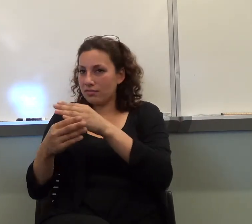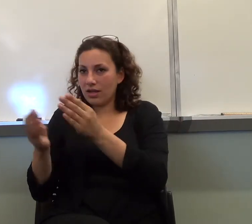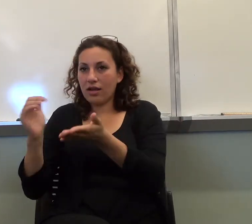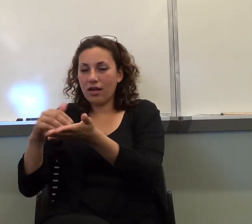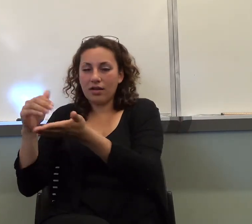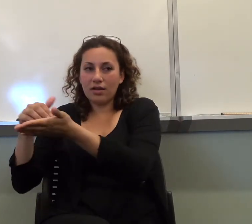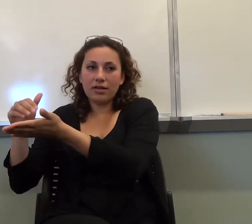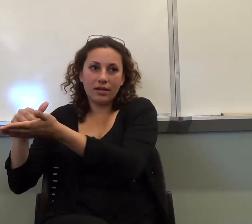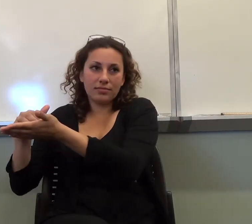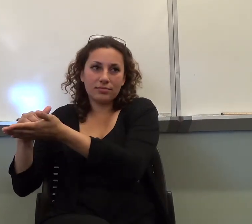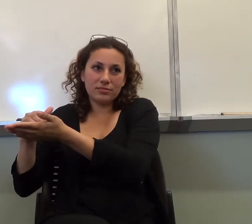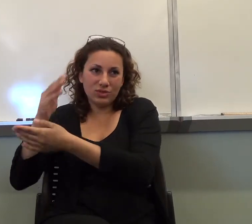all ready to go.